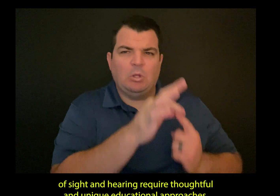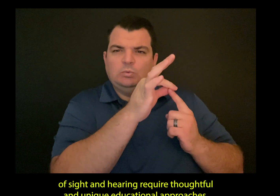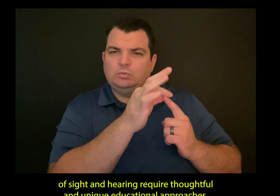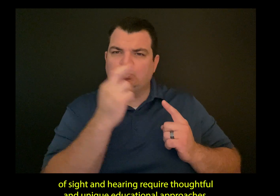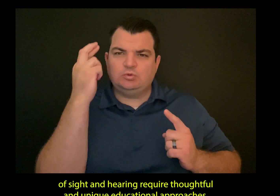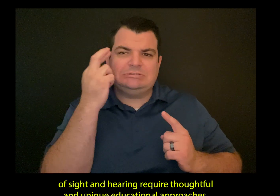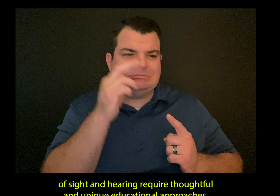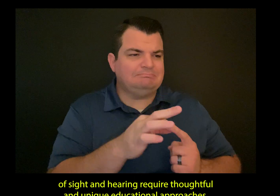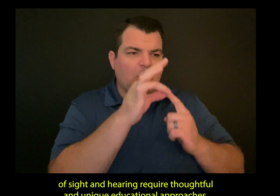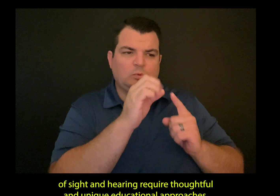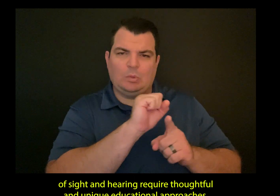educational approaches.